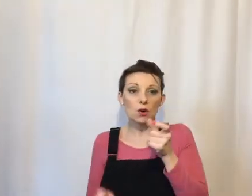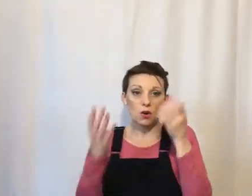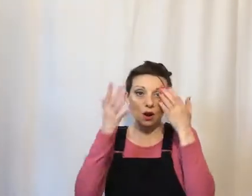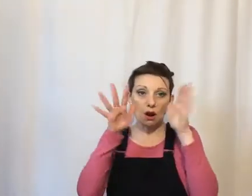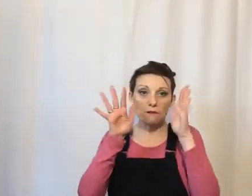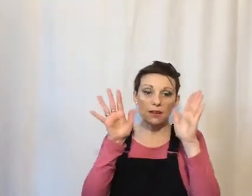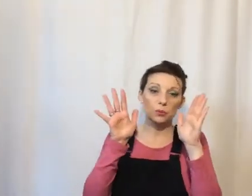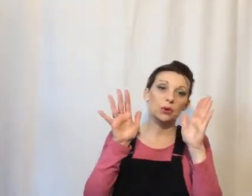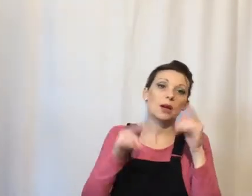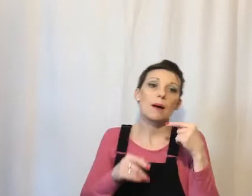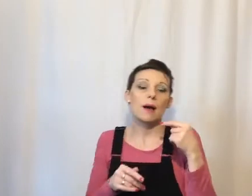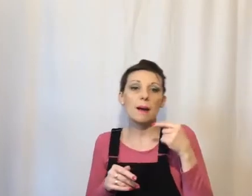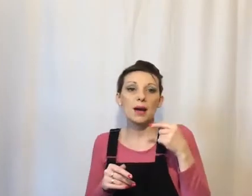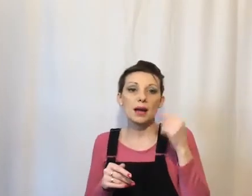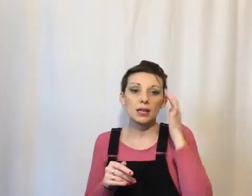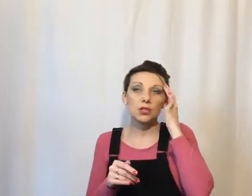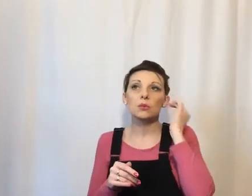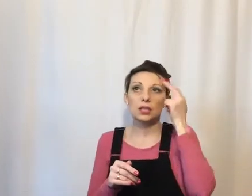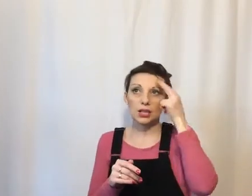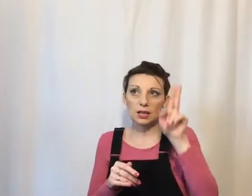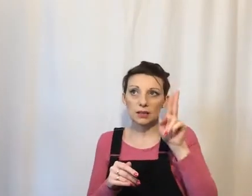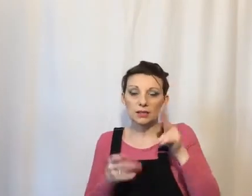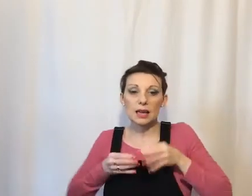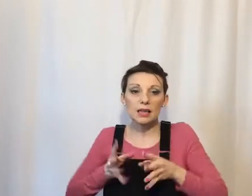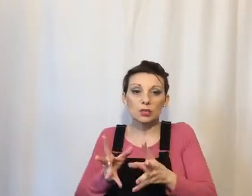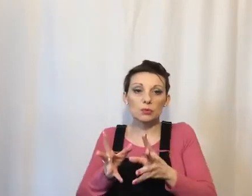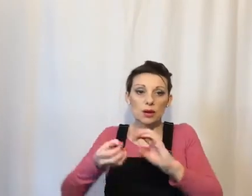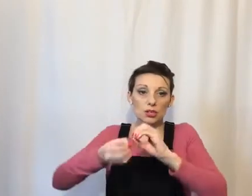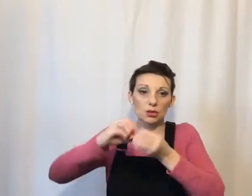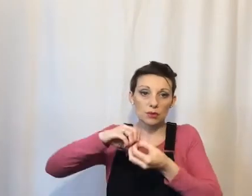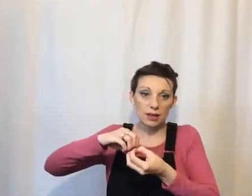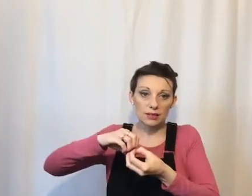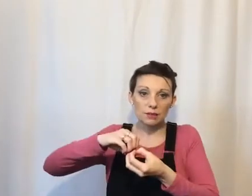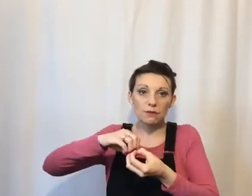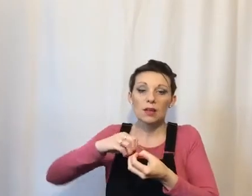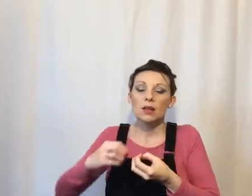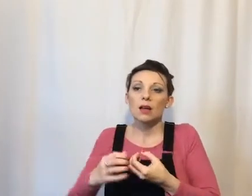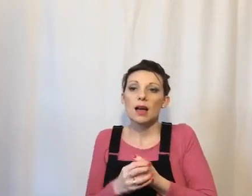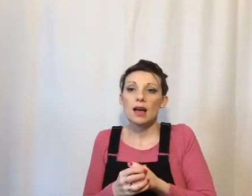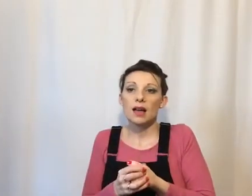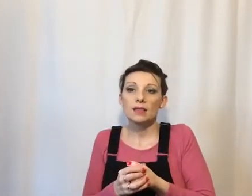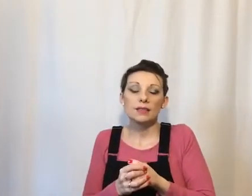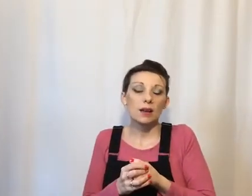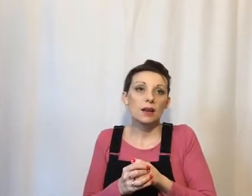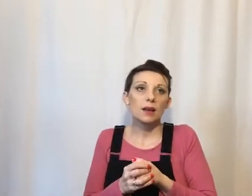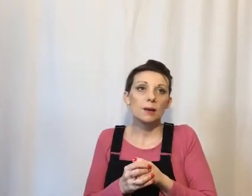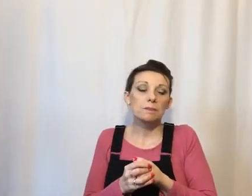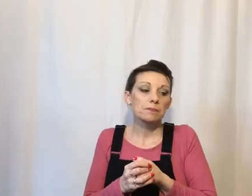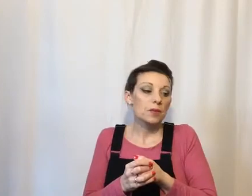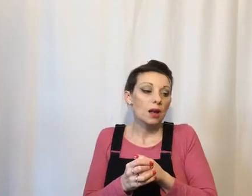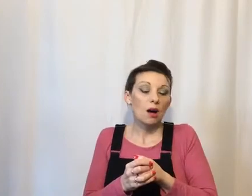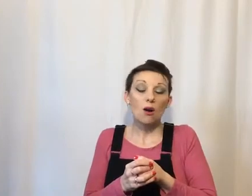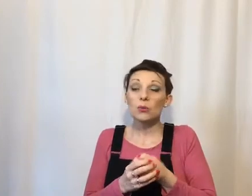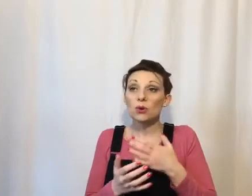on our Facebook page, which is Inspiration Creative. And I would